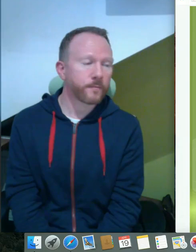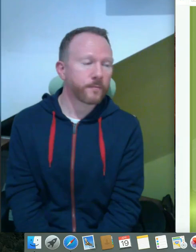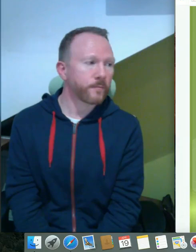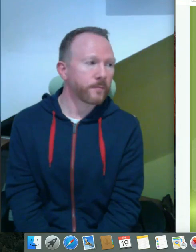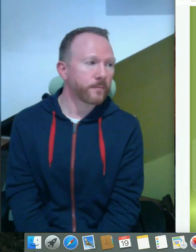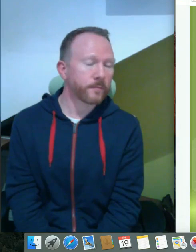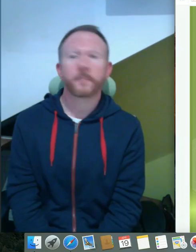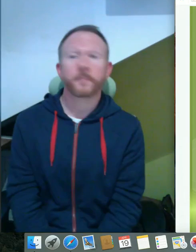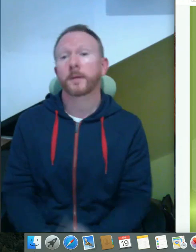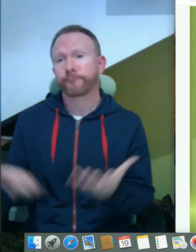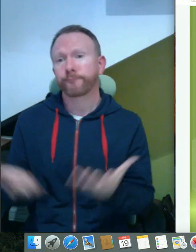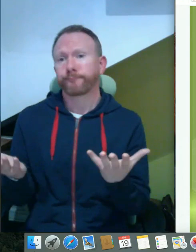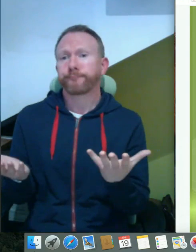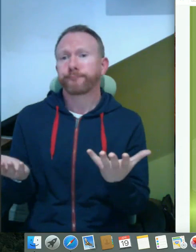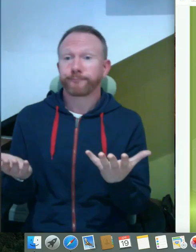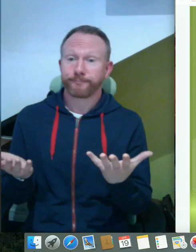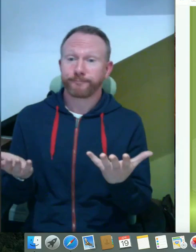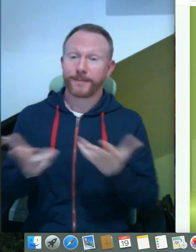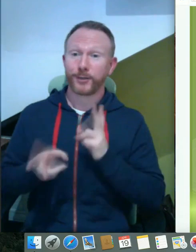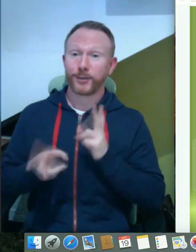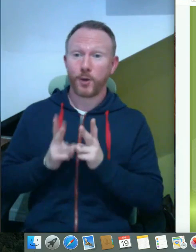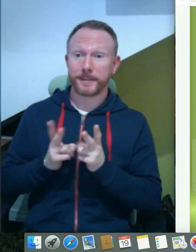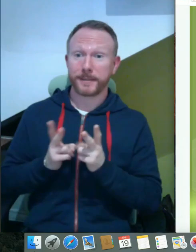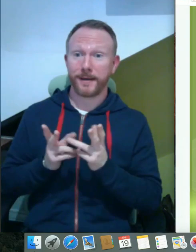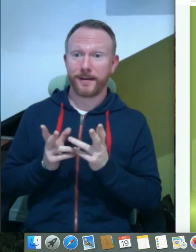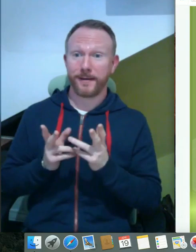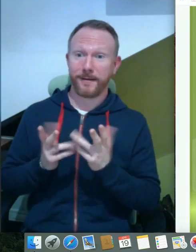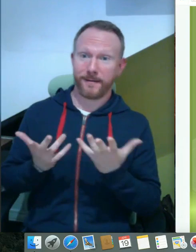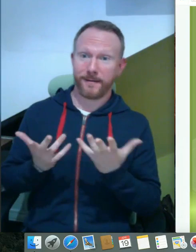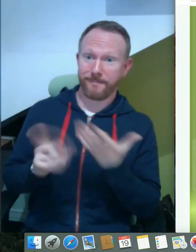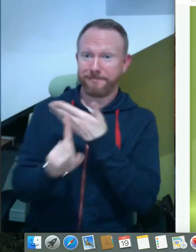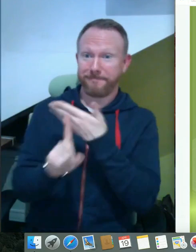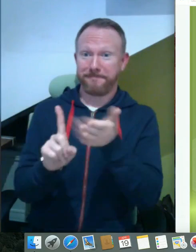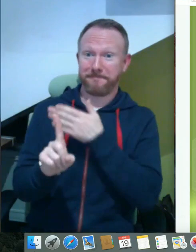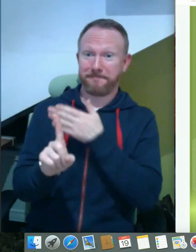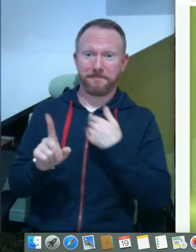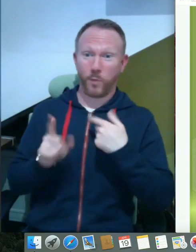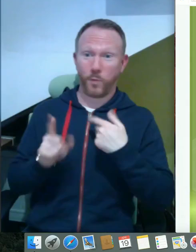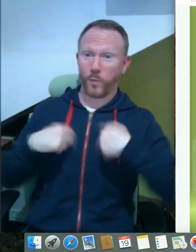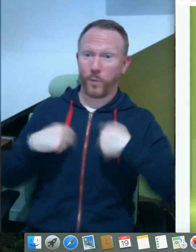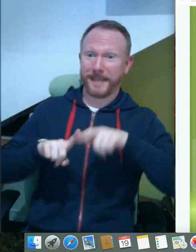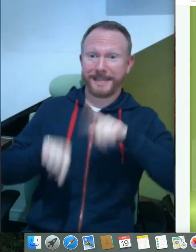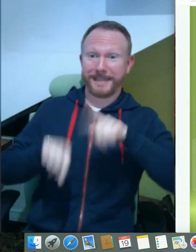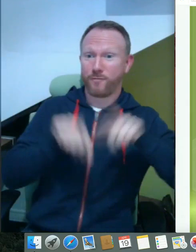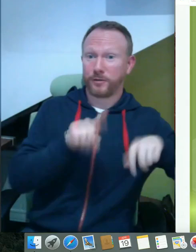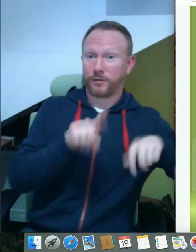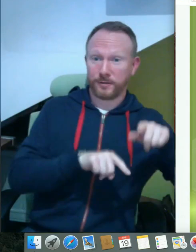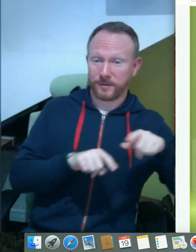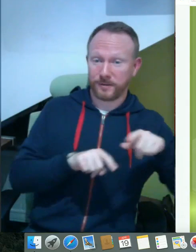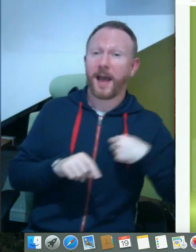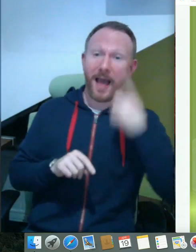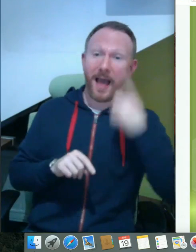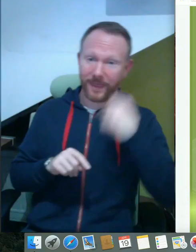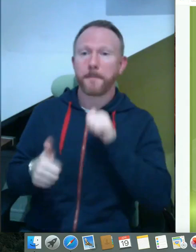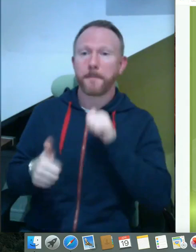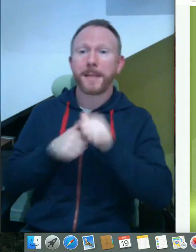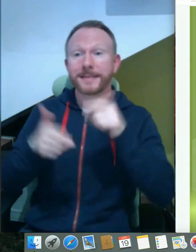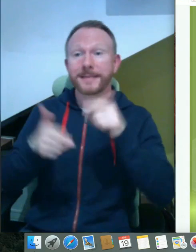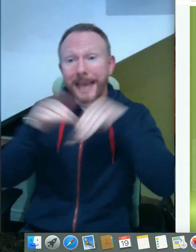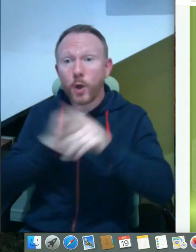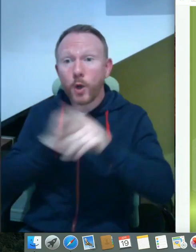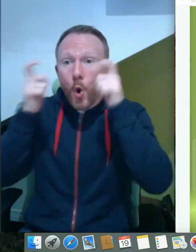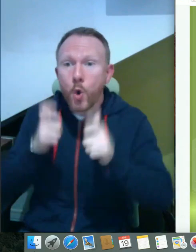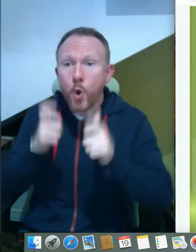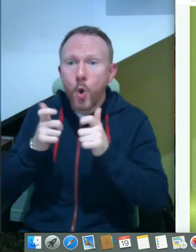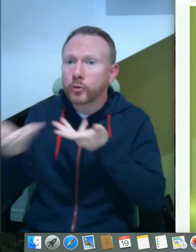I guess we all have our own strategies. I think probably in outside of court dialogue is